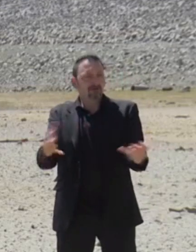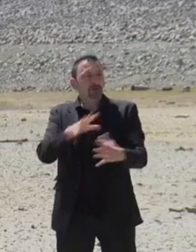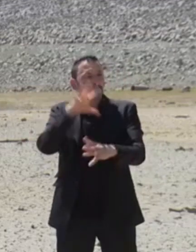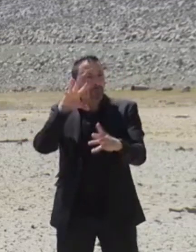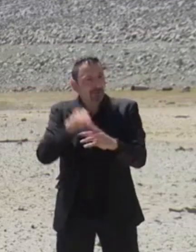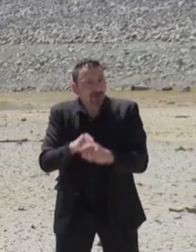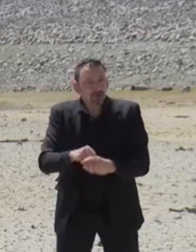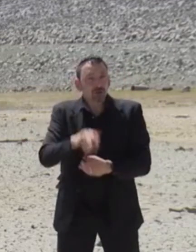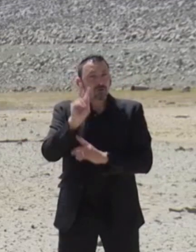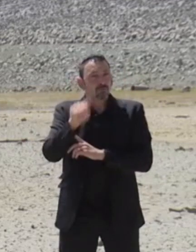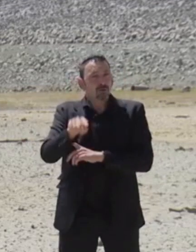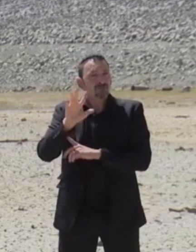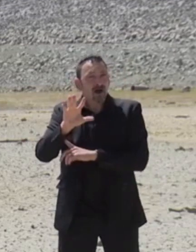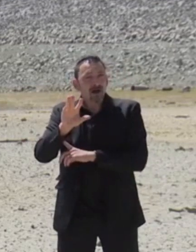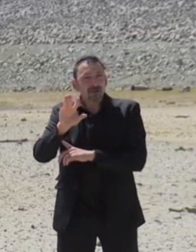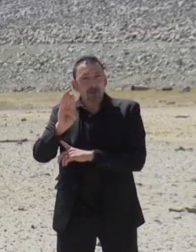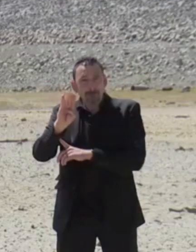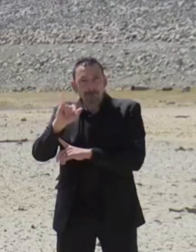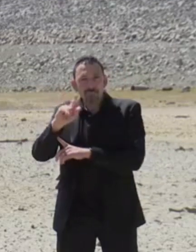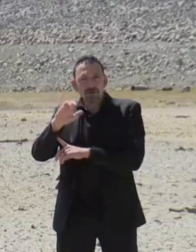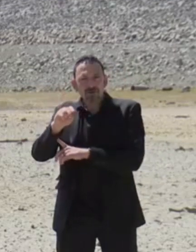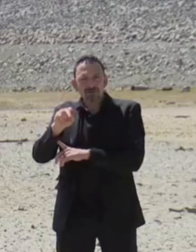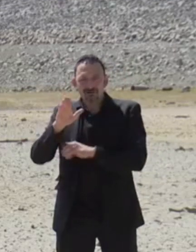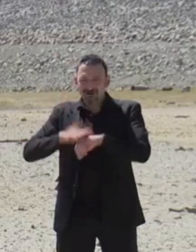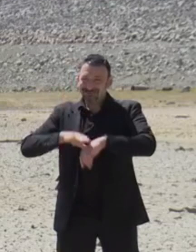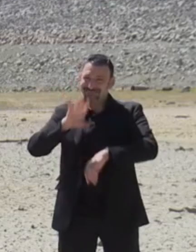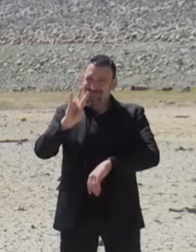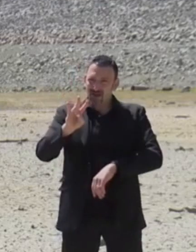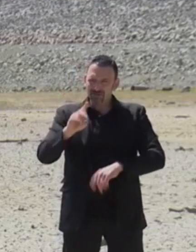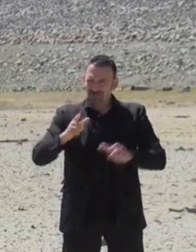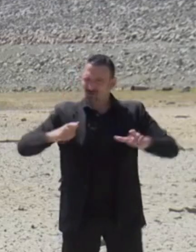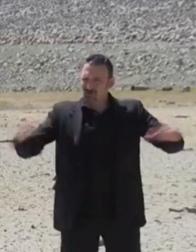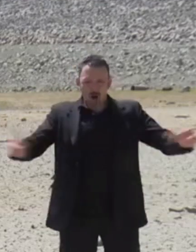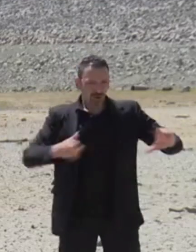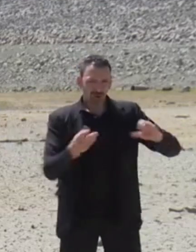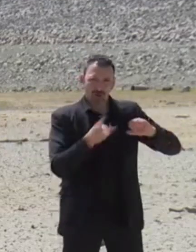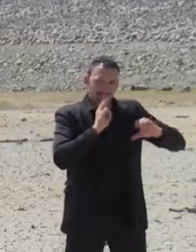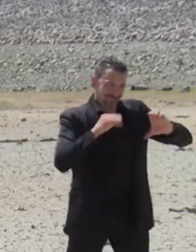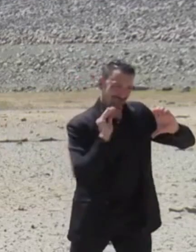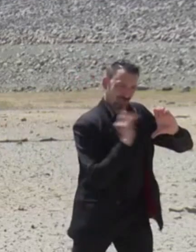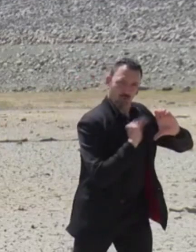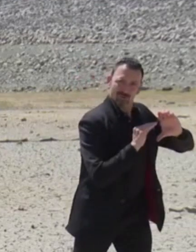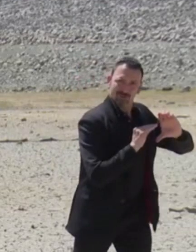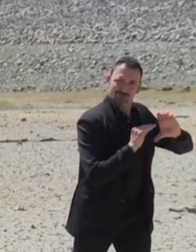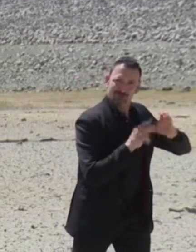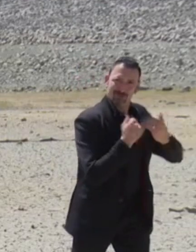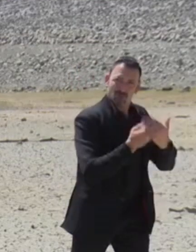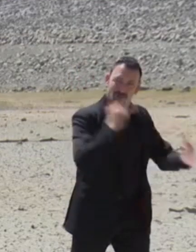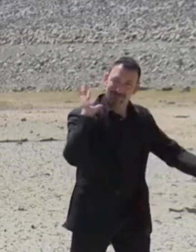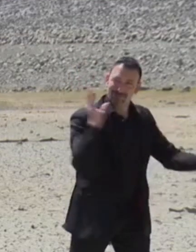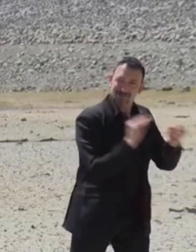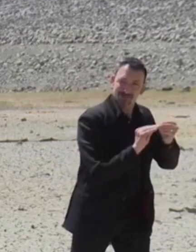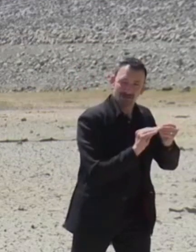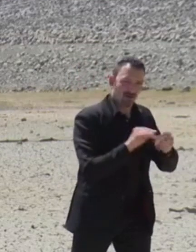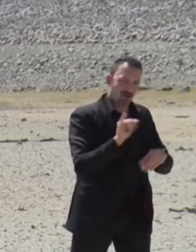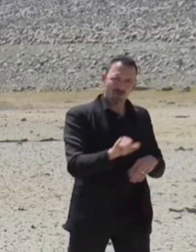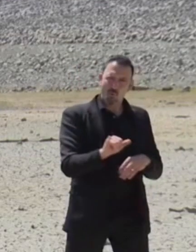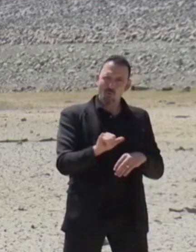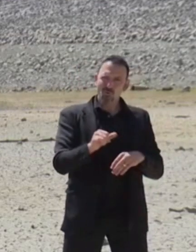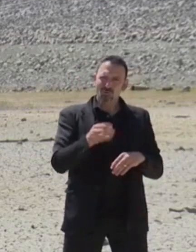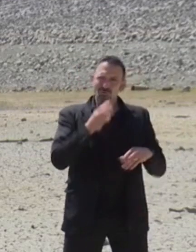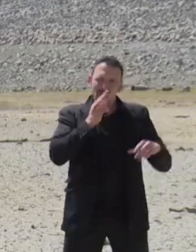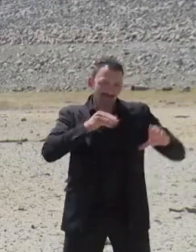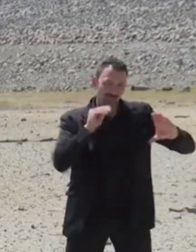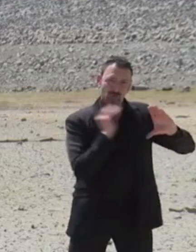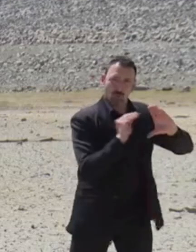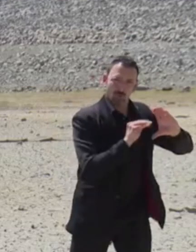way, $2.5 billion on 7 large storage projects in the state. In total, those storage projects